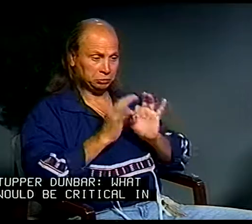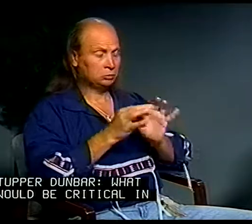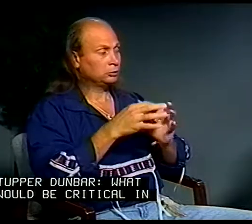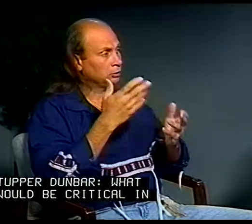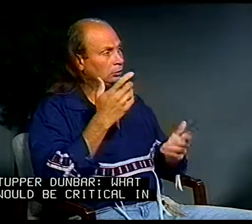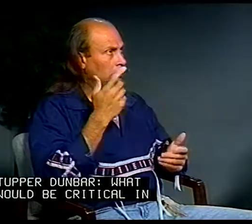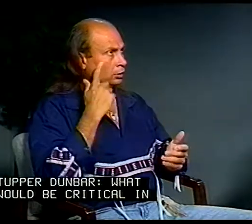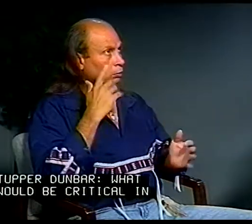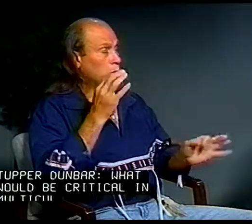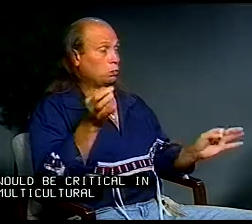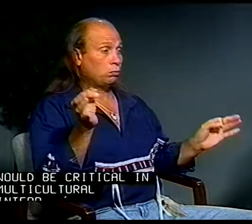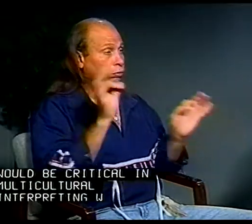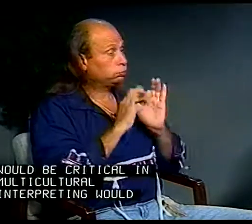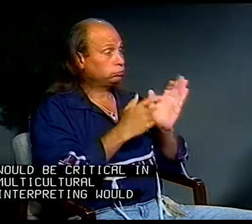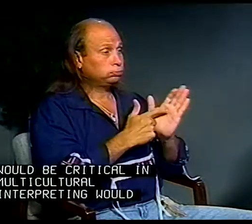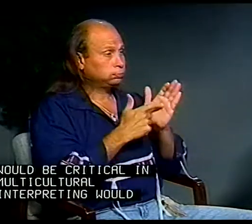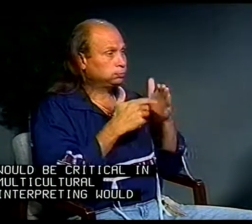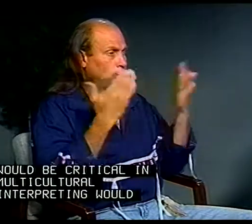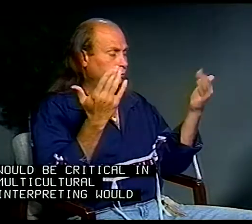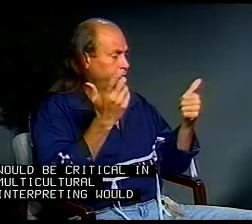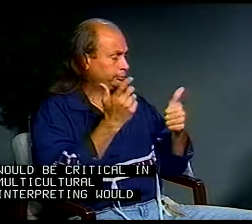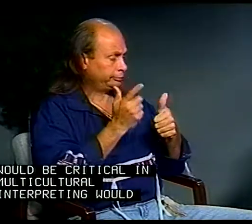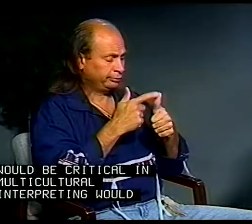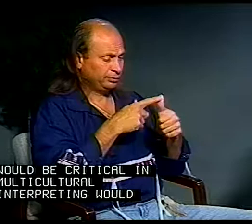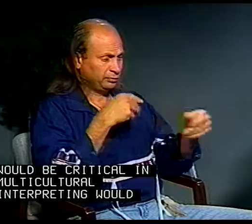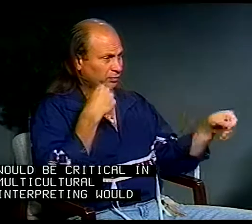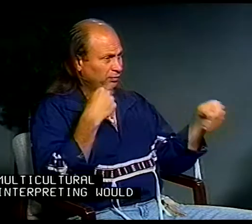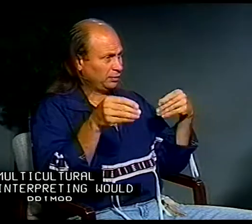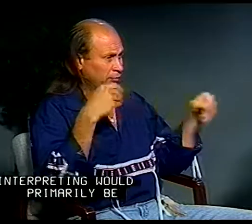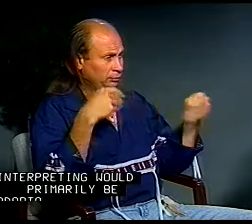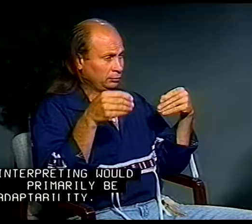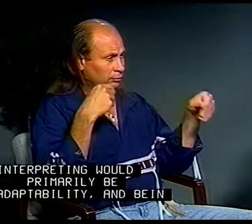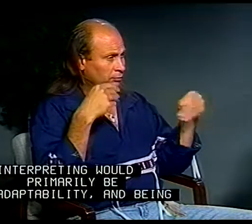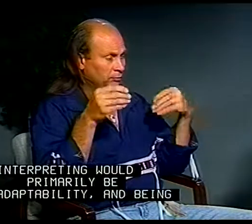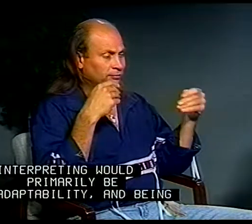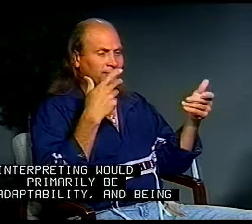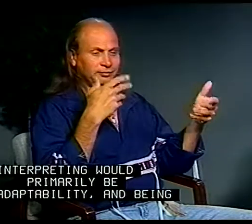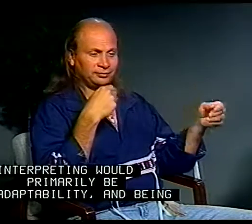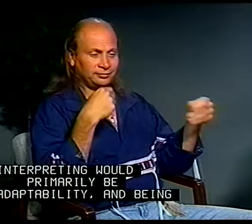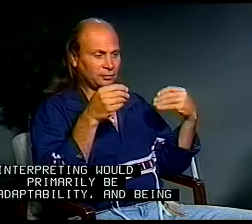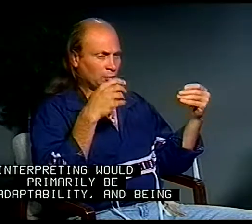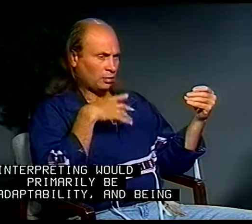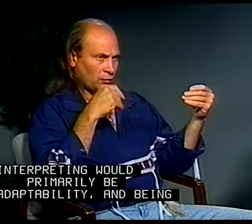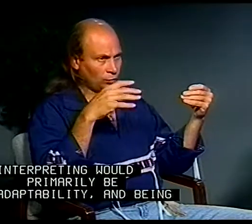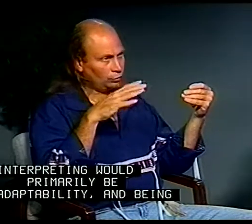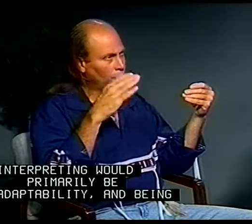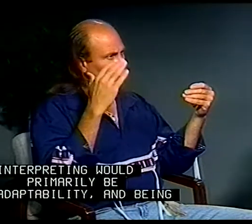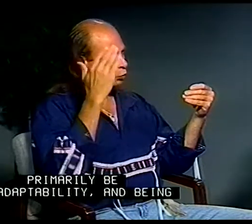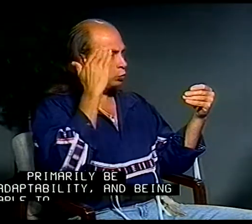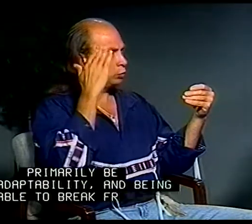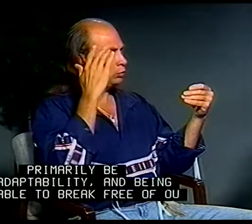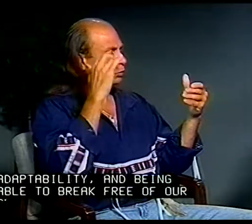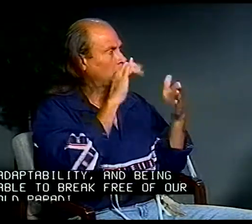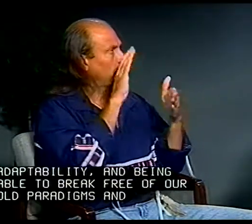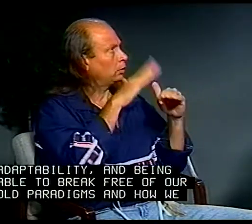What would be critical in multicultural interpreting primarily would be adaptability